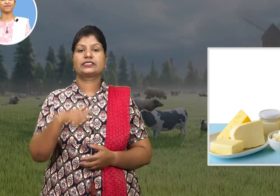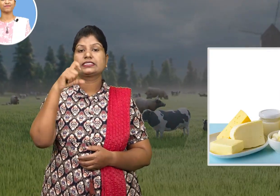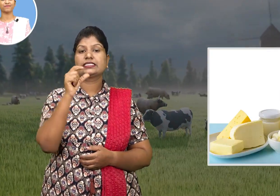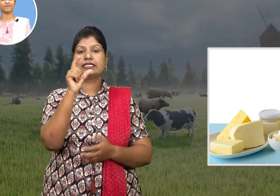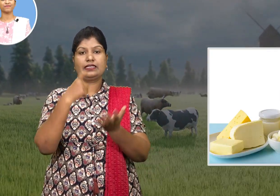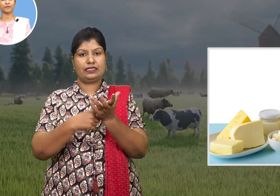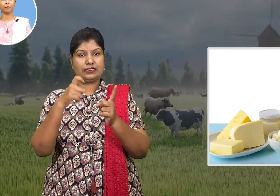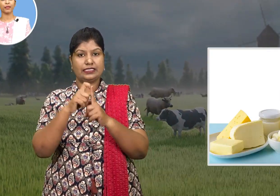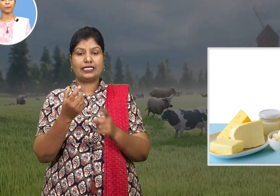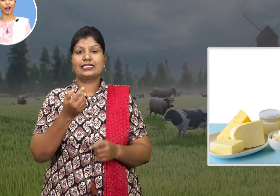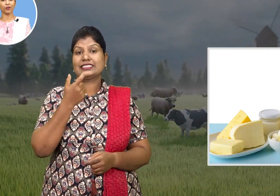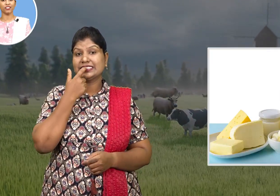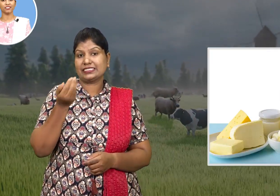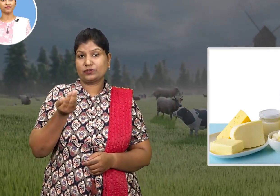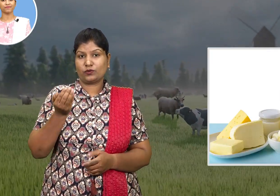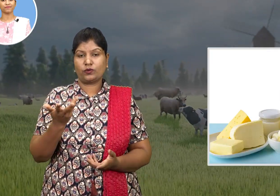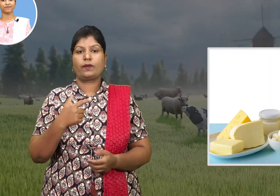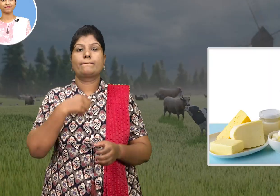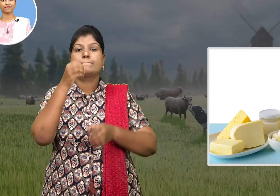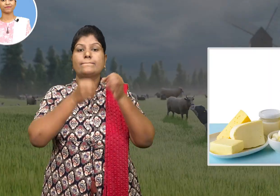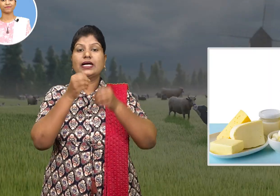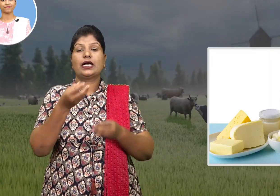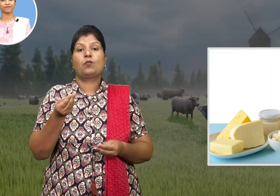curd, milk powder,